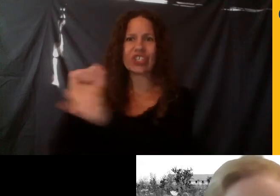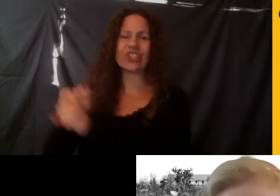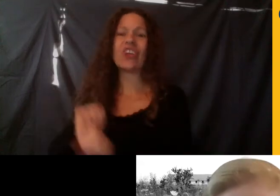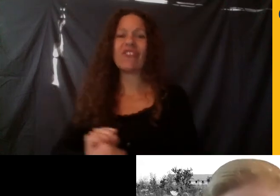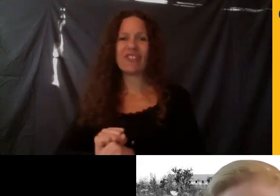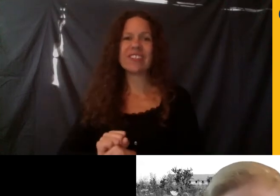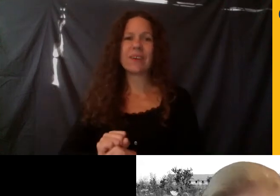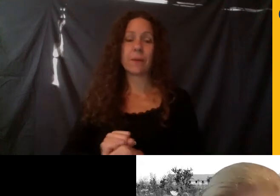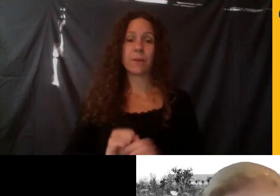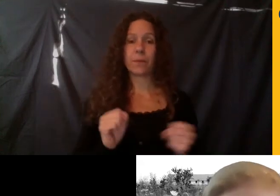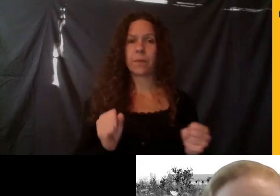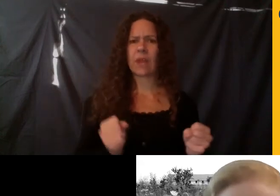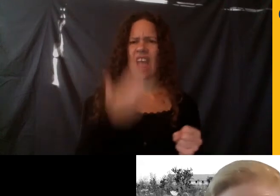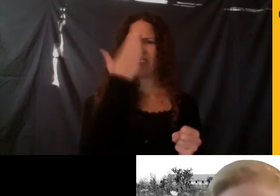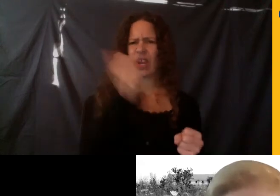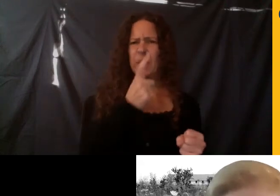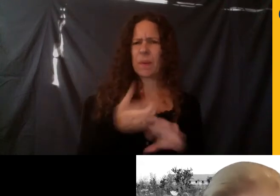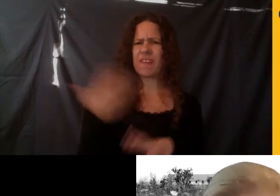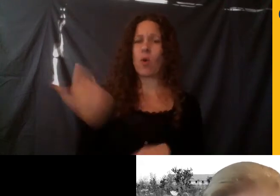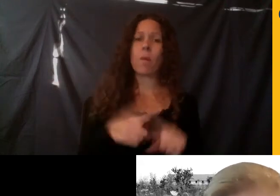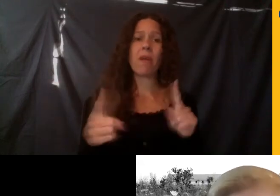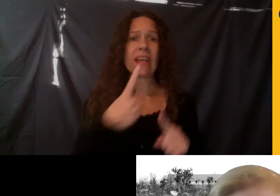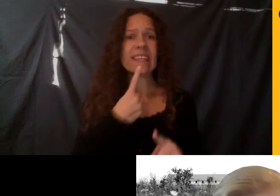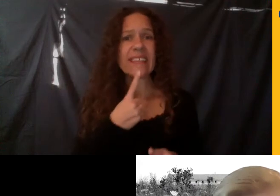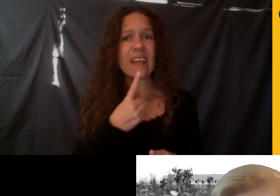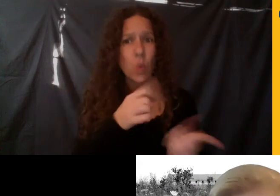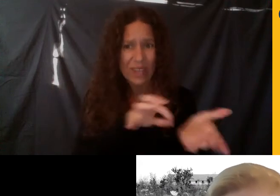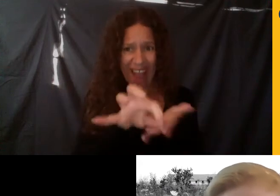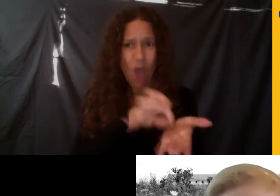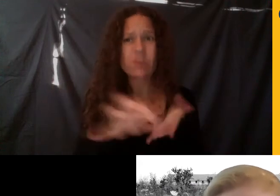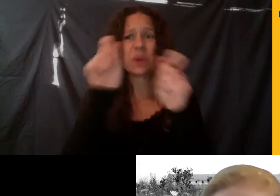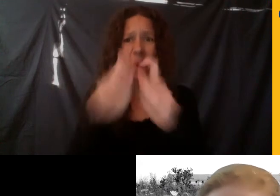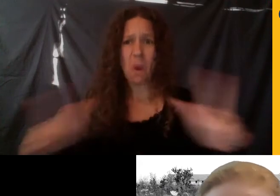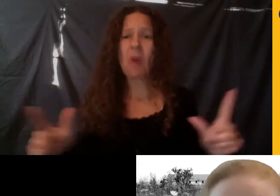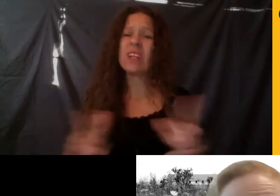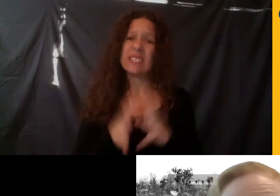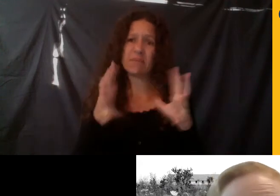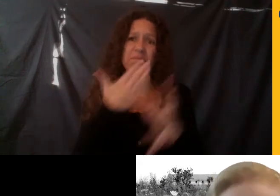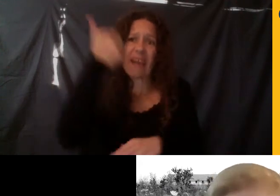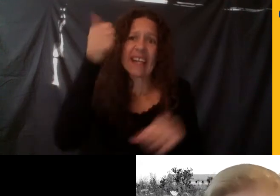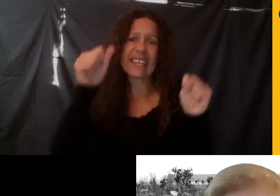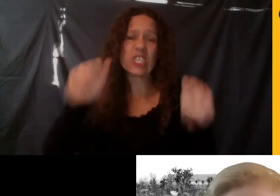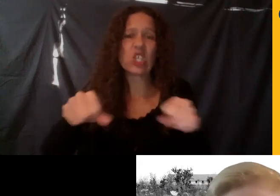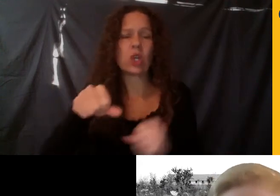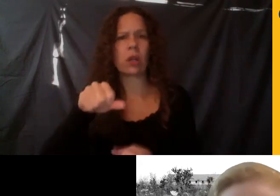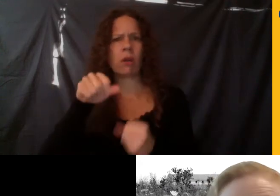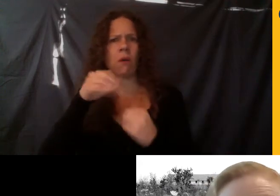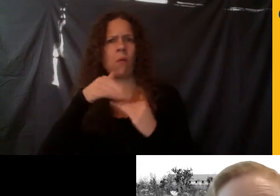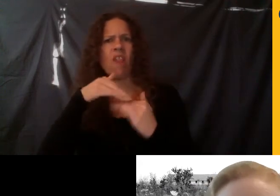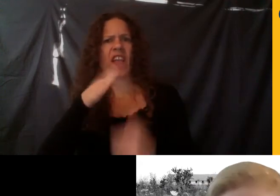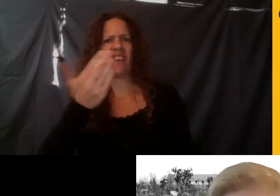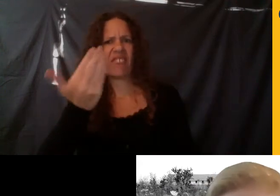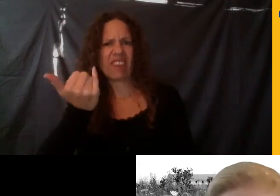The earlier speaker, I forget who it was right. We counted them, all of them, as best we could. There was a total of over